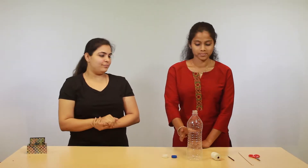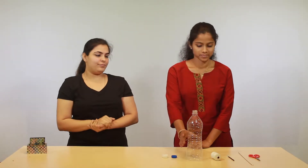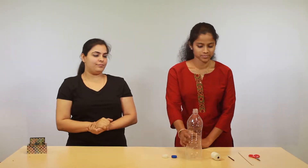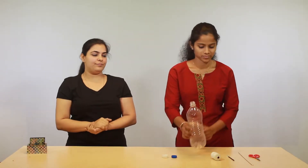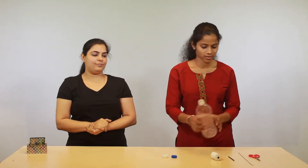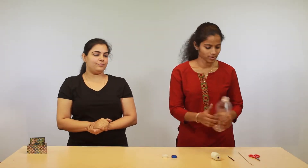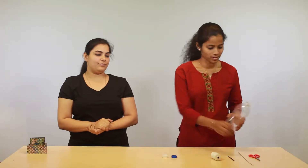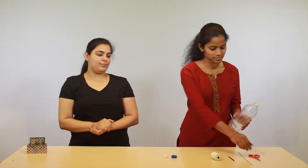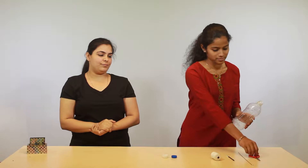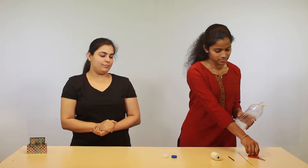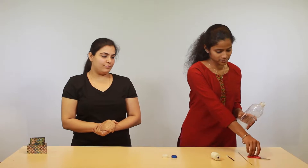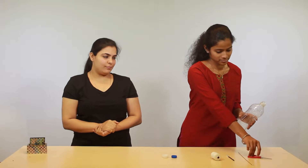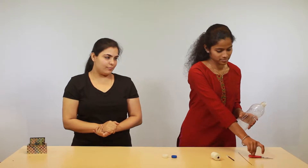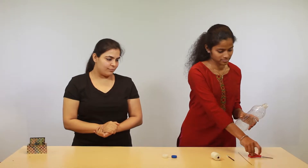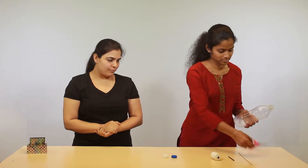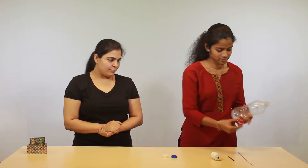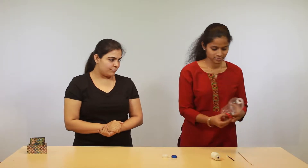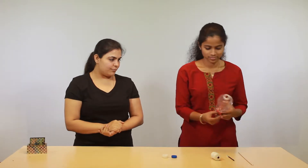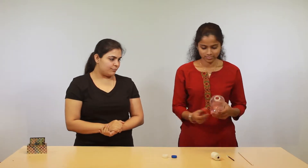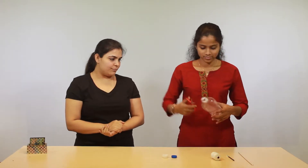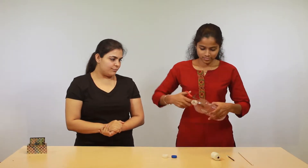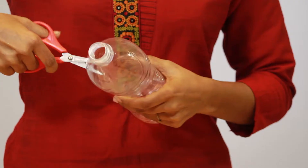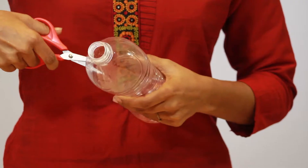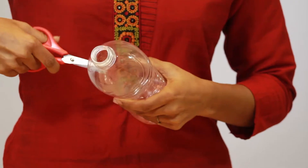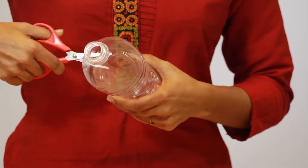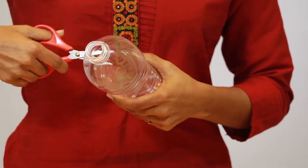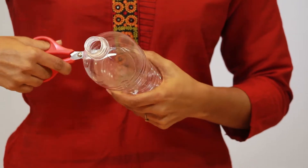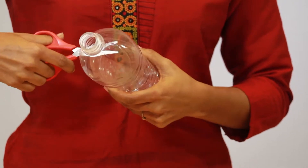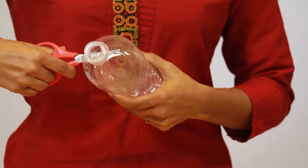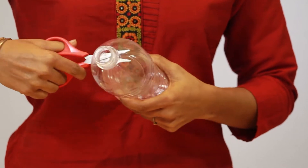is this correct